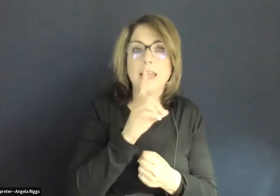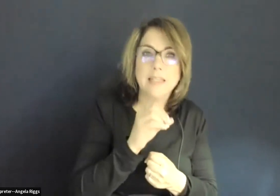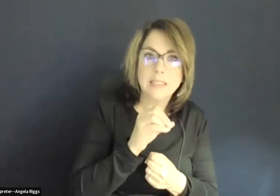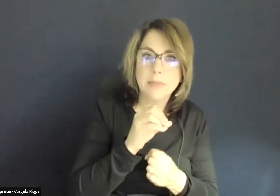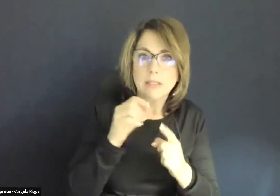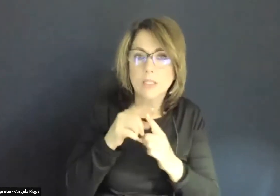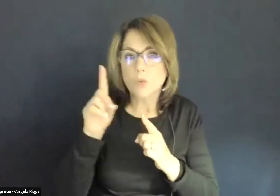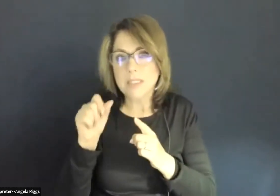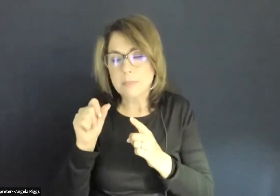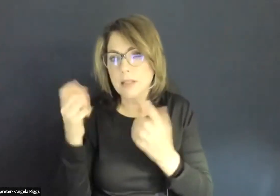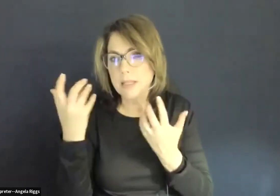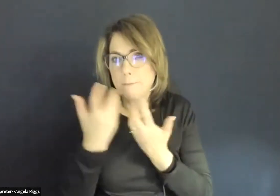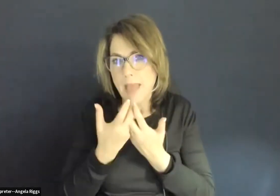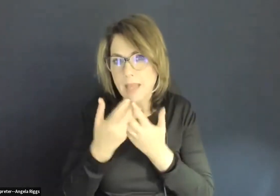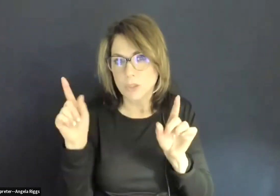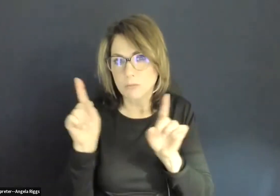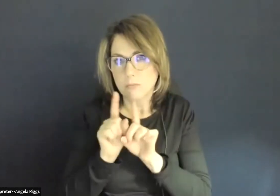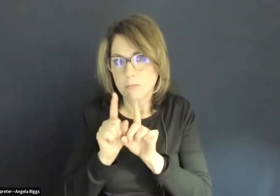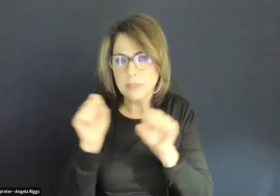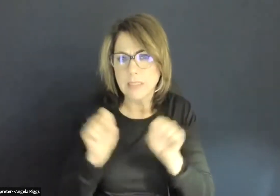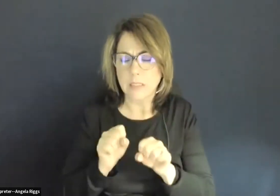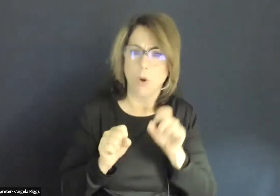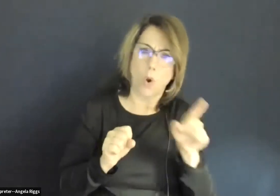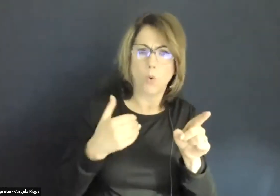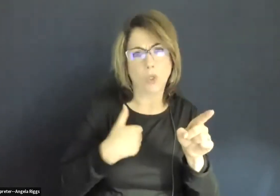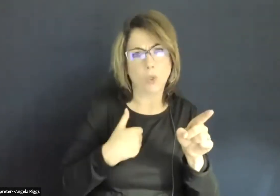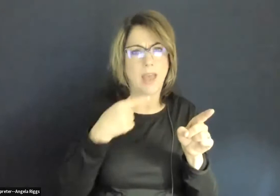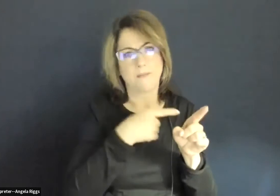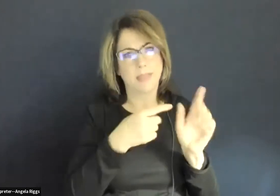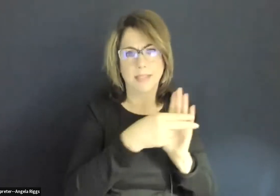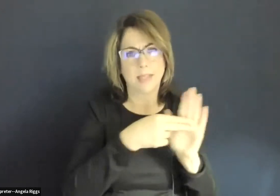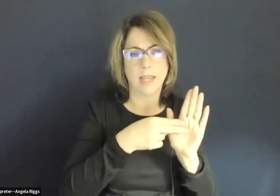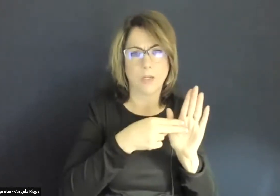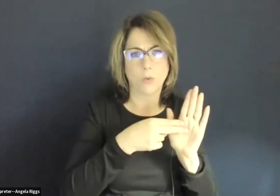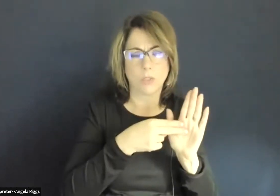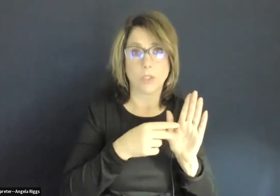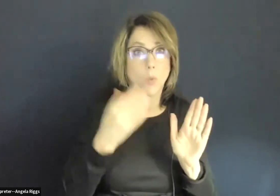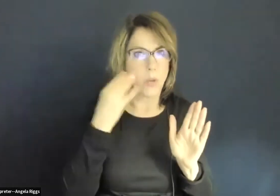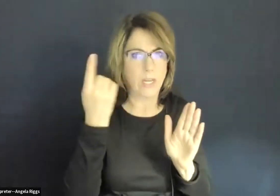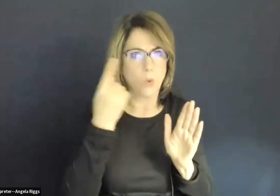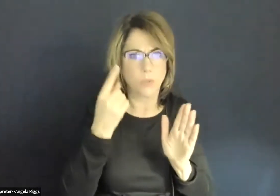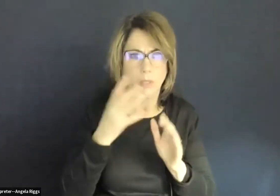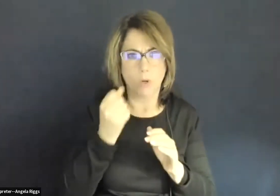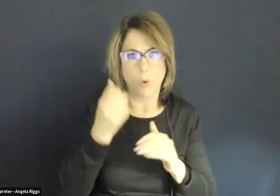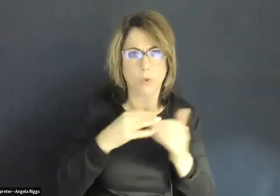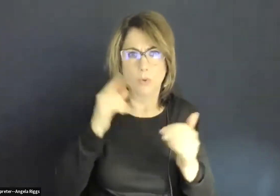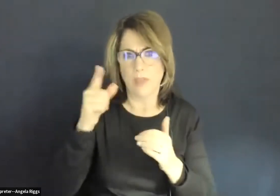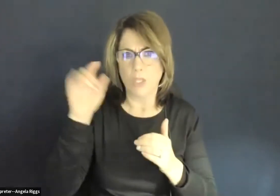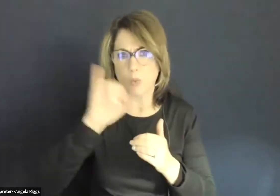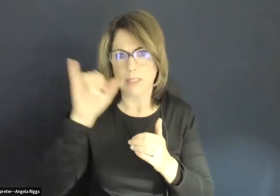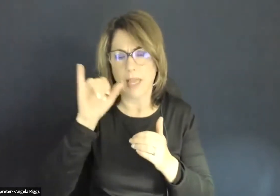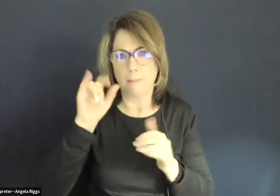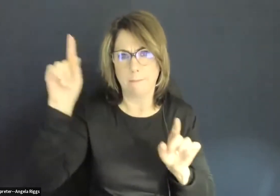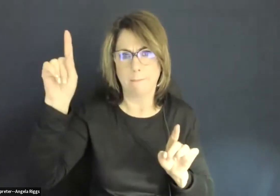match kind of system. So, oh, you have, this diagnosis. We know somebody slightly older than you that has the same